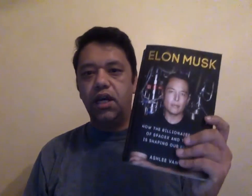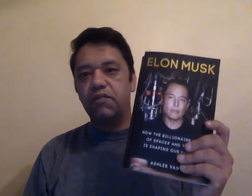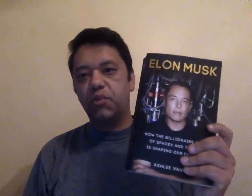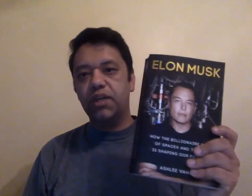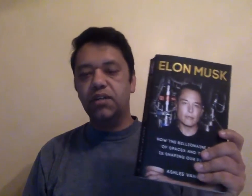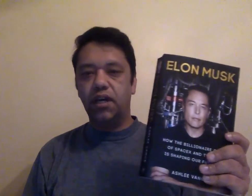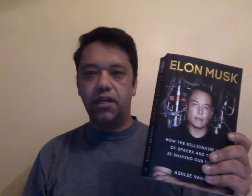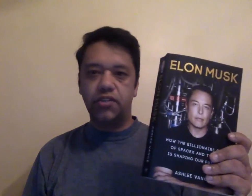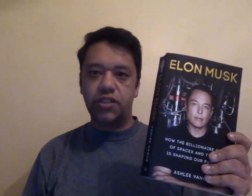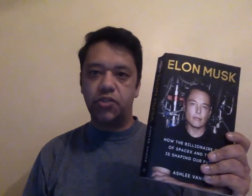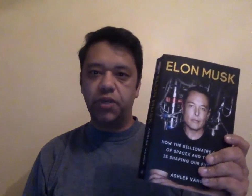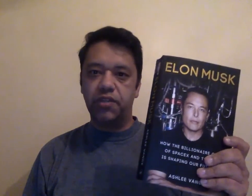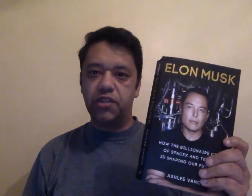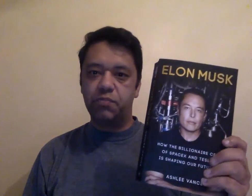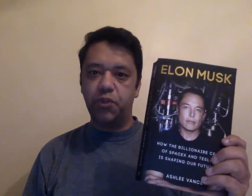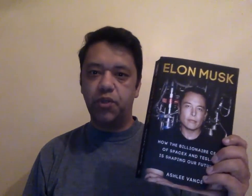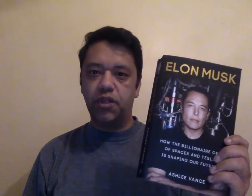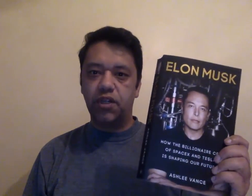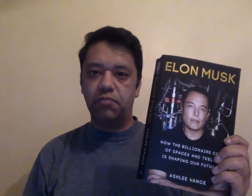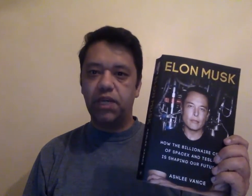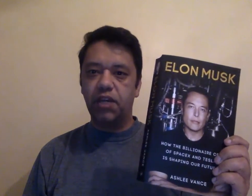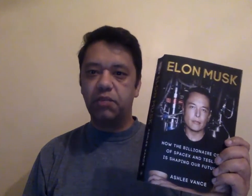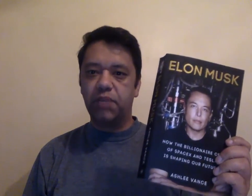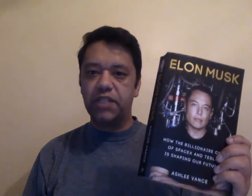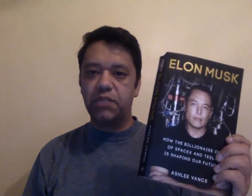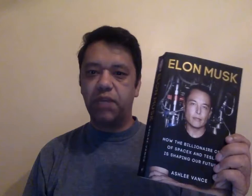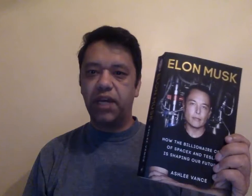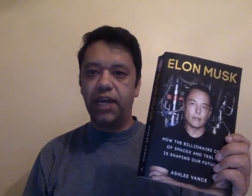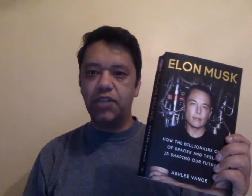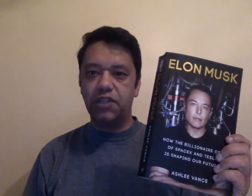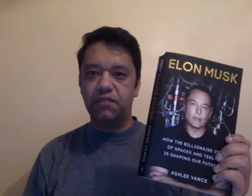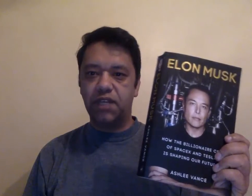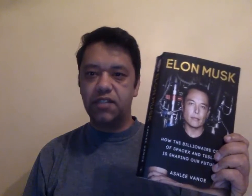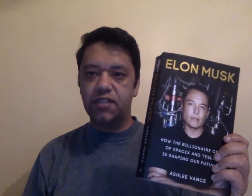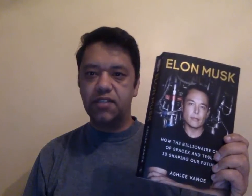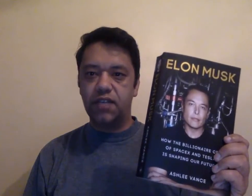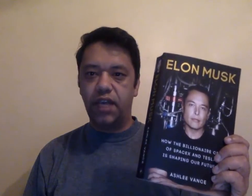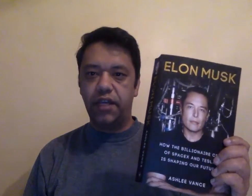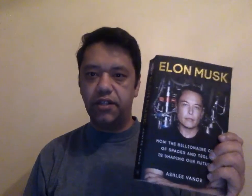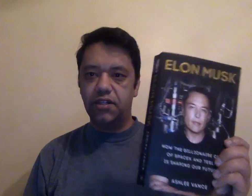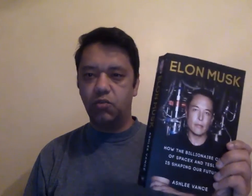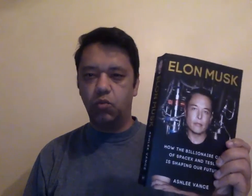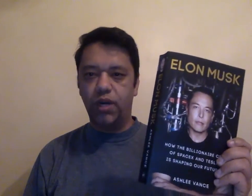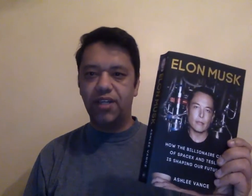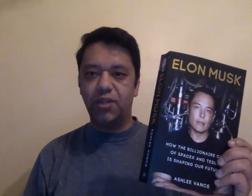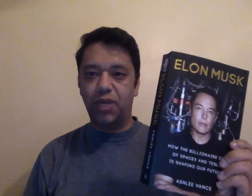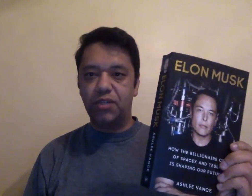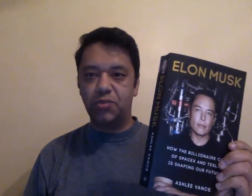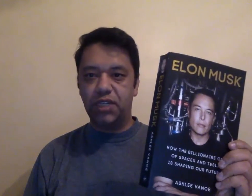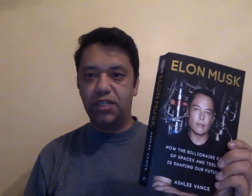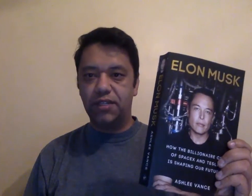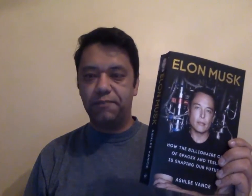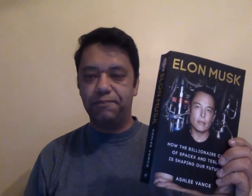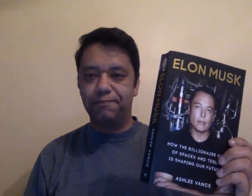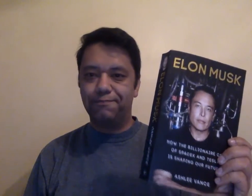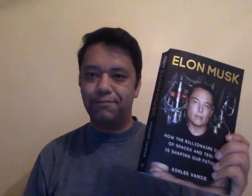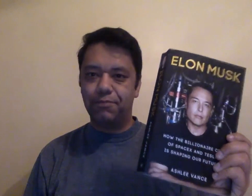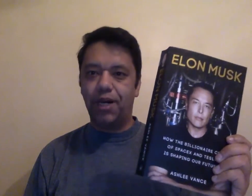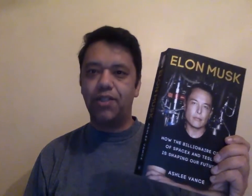Hey everyone, I just read this book, Elon Musk by Ashlee Vance, and what a great read. Parts